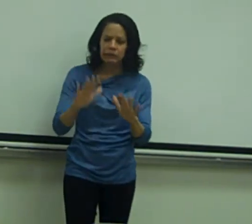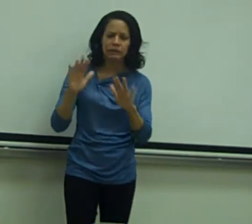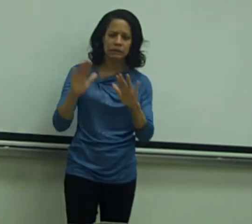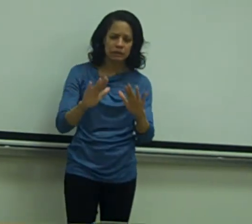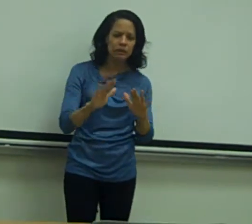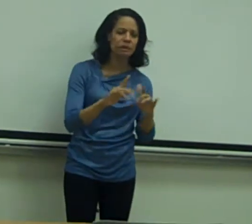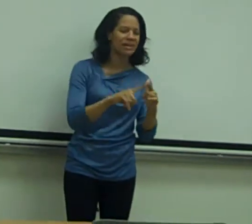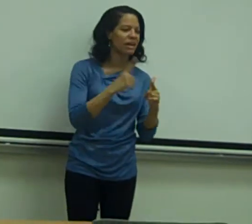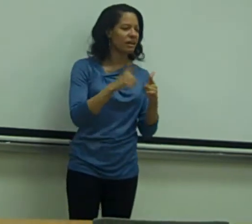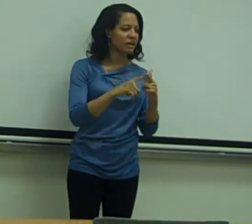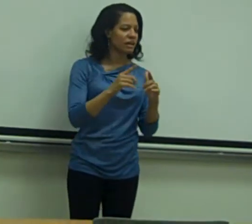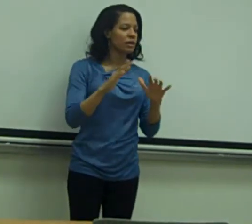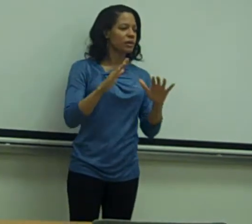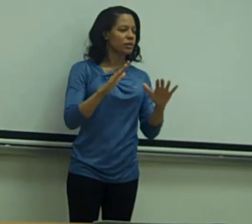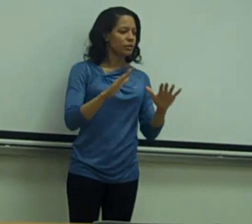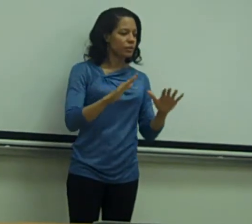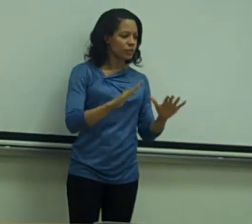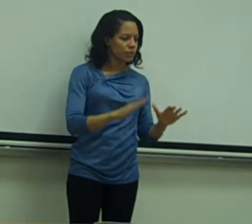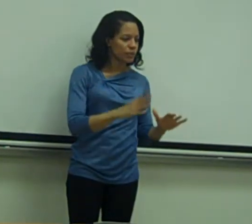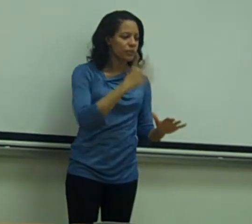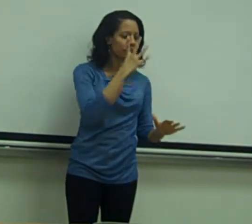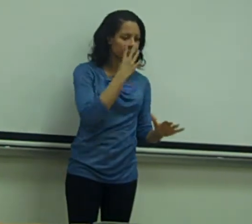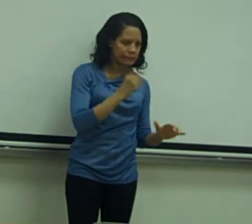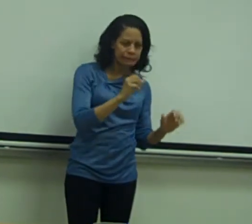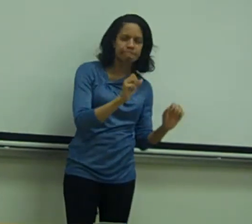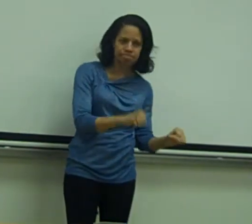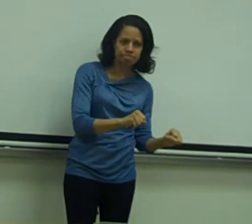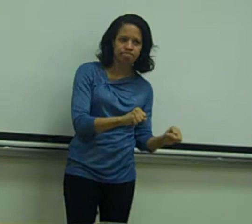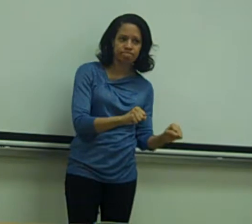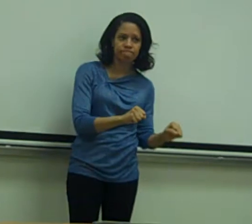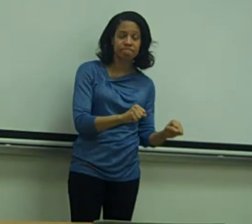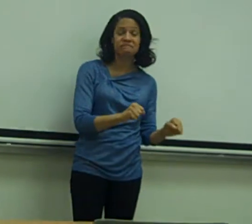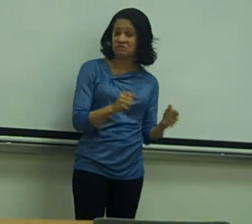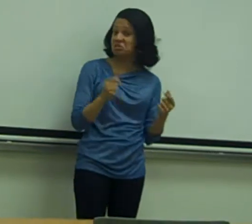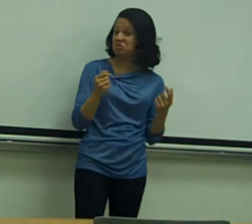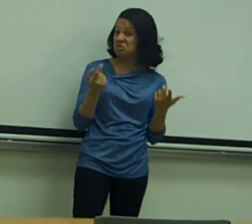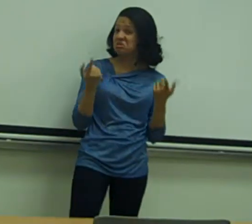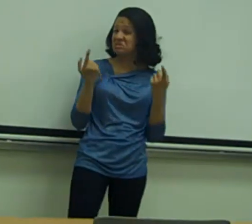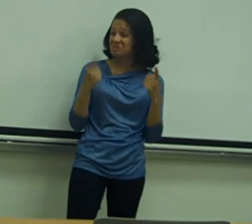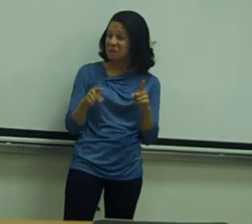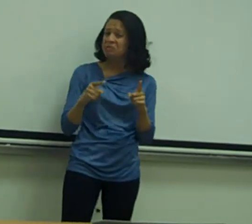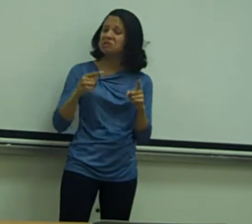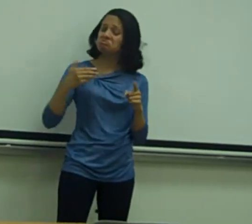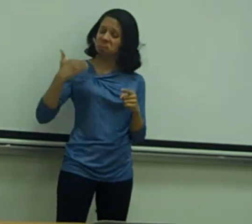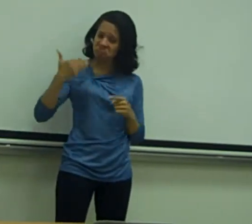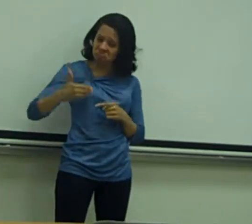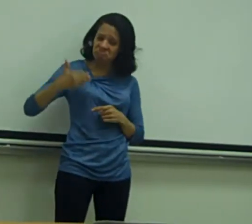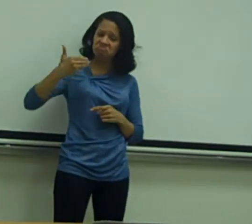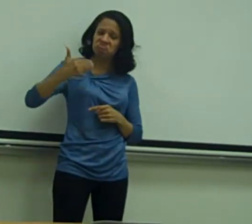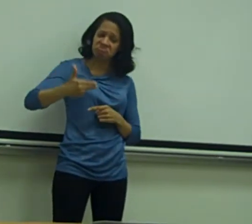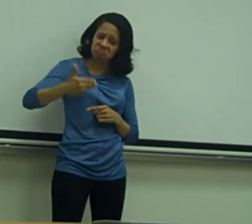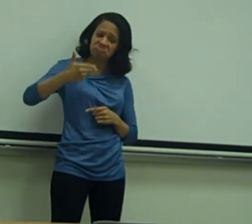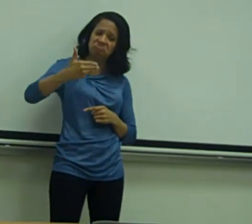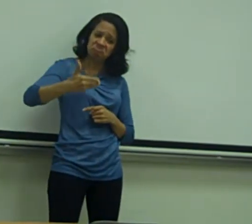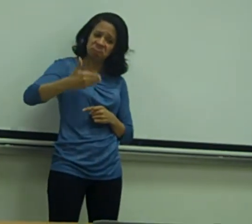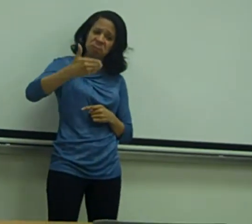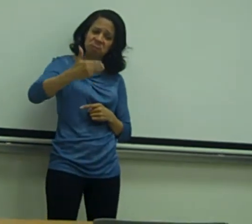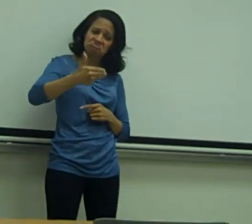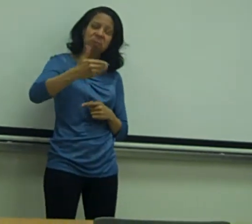I was having panic attacks on a regular basis until December of that year, when I tried K2. Not getting into